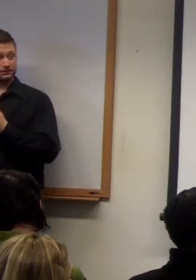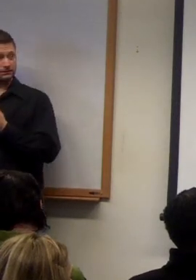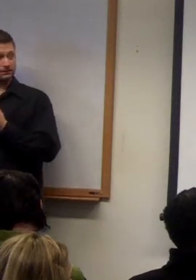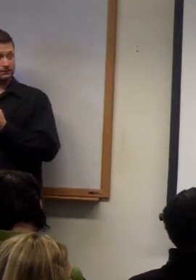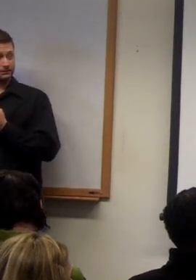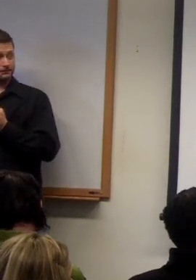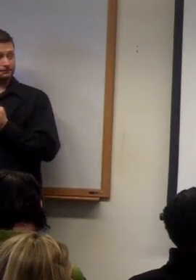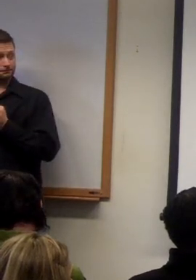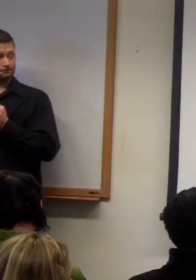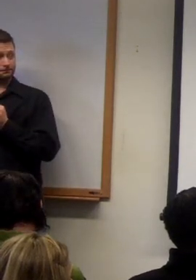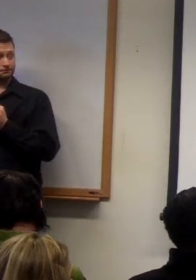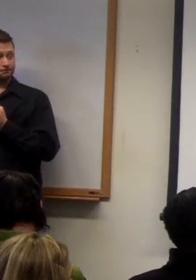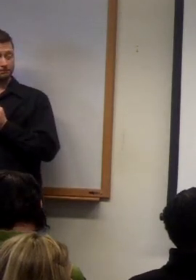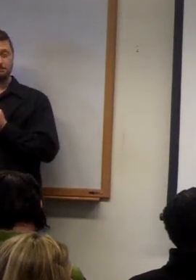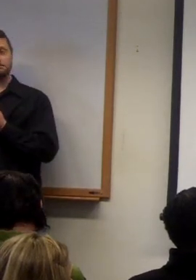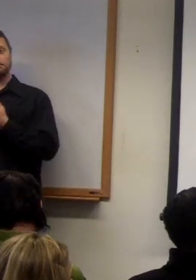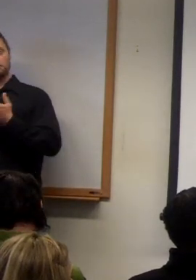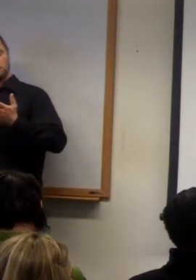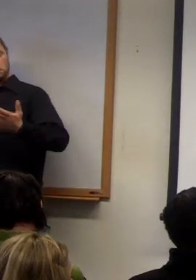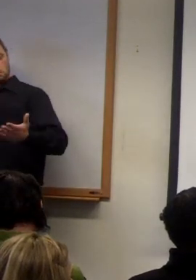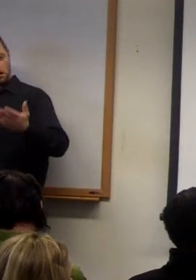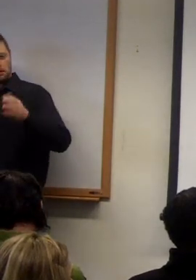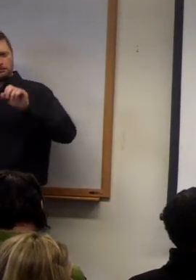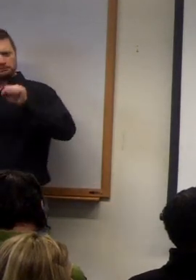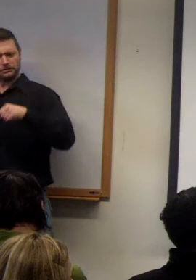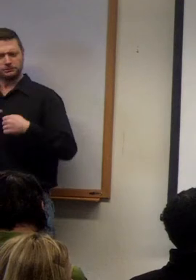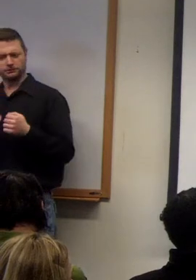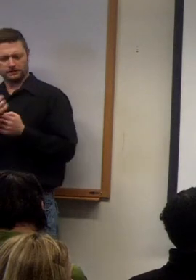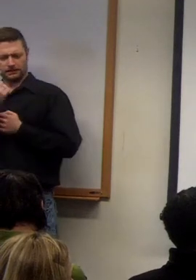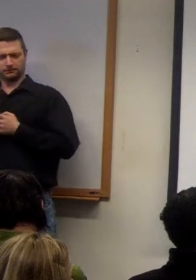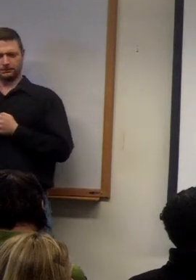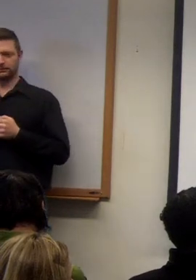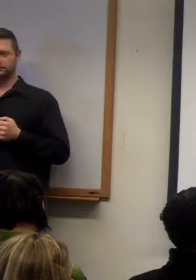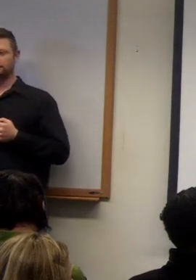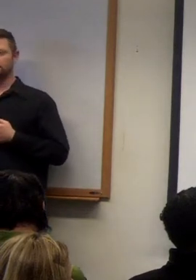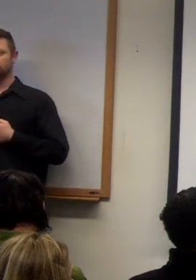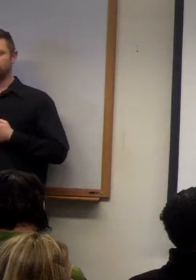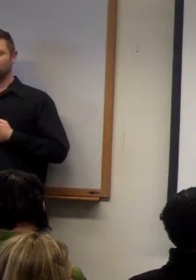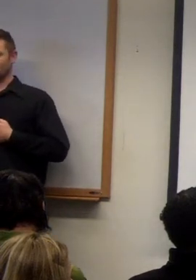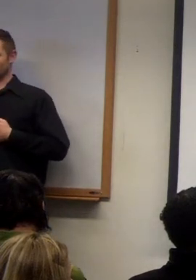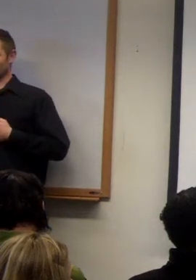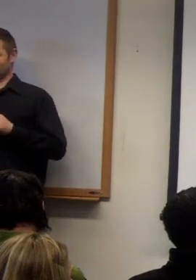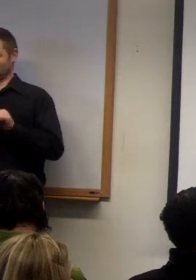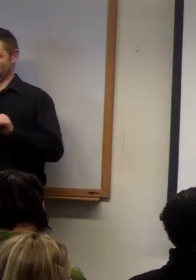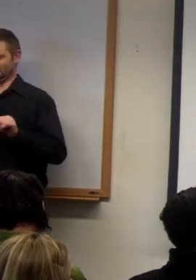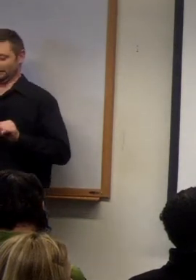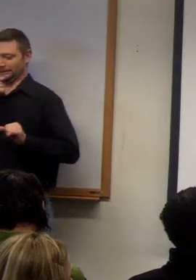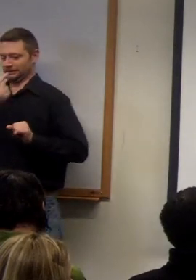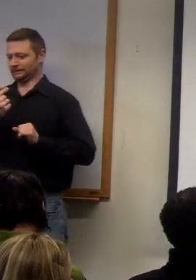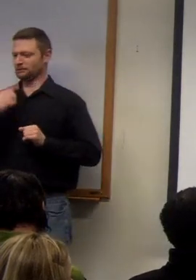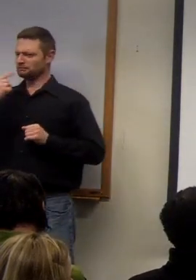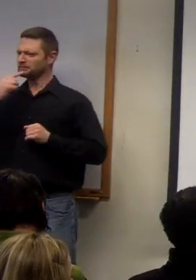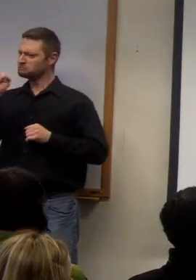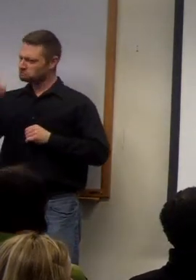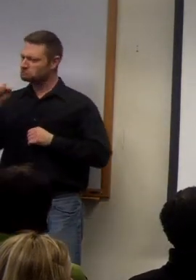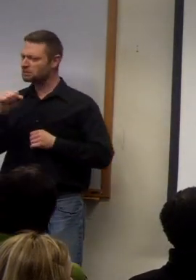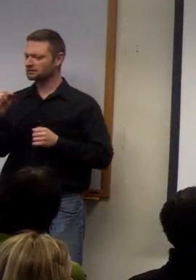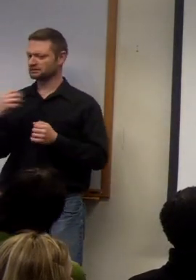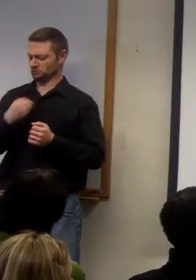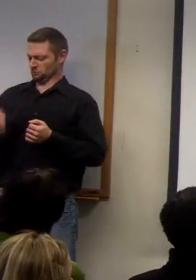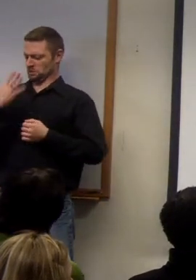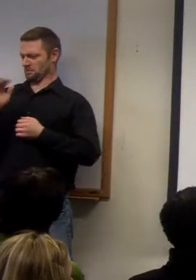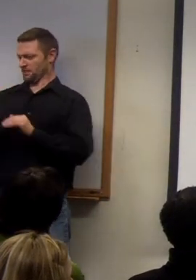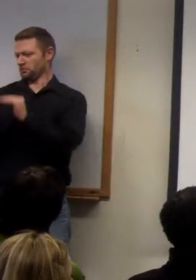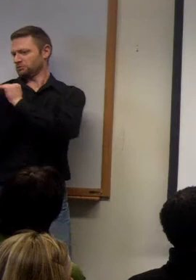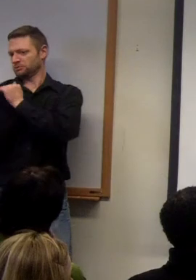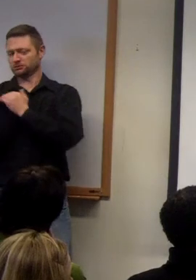that if you had caught me in the right situation, those words probably would have came out of my mouth, right? Or a similar ideology